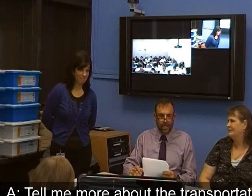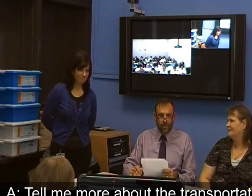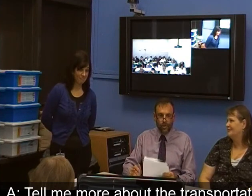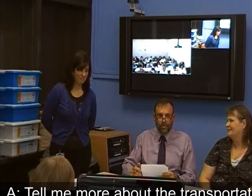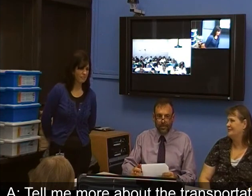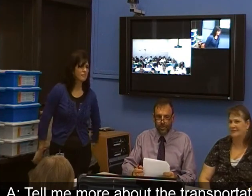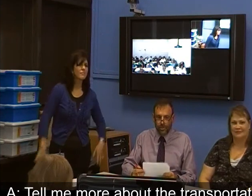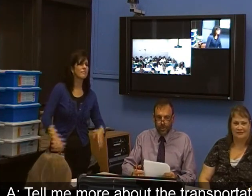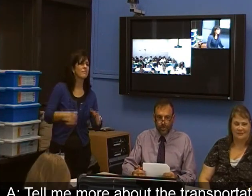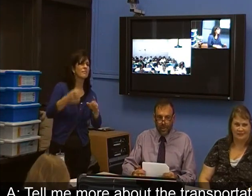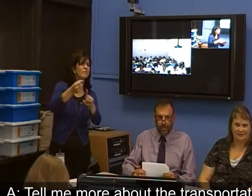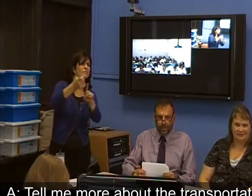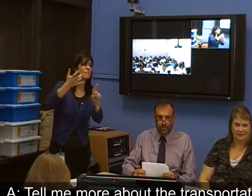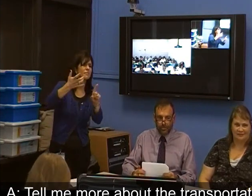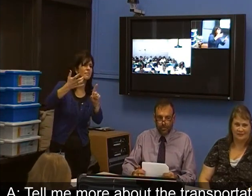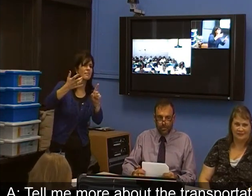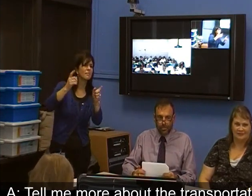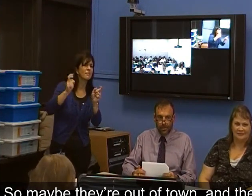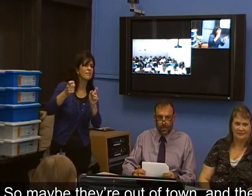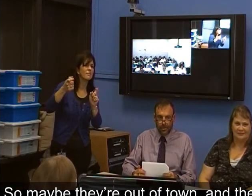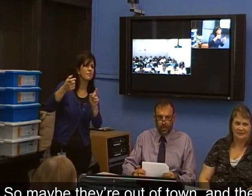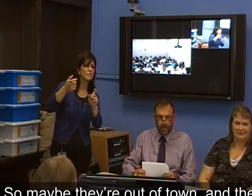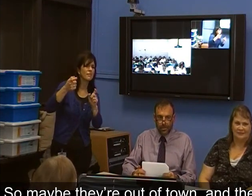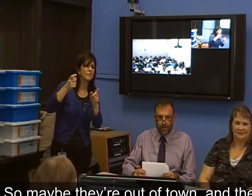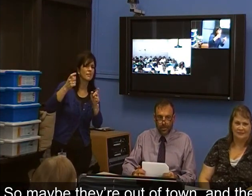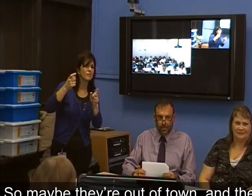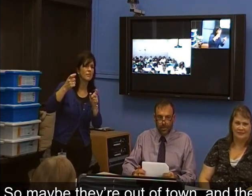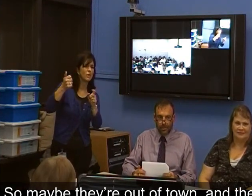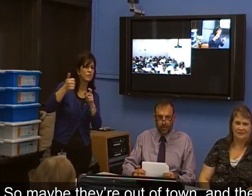Tell me more about the transportation.